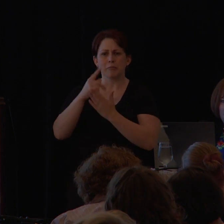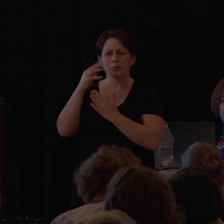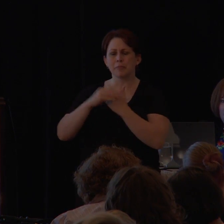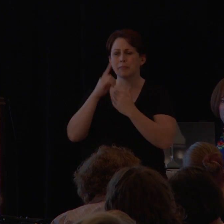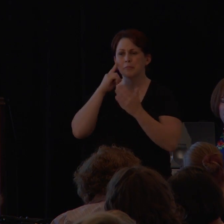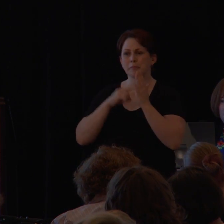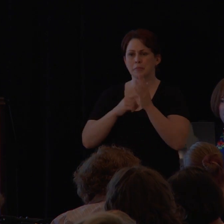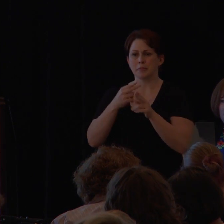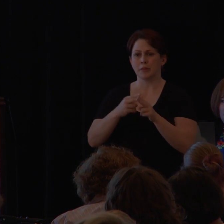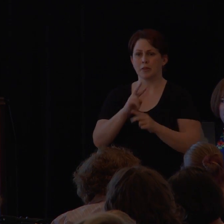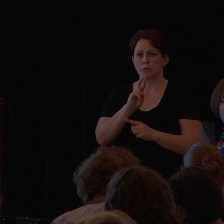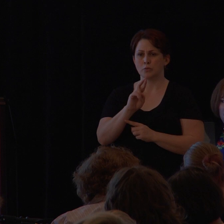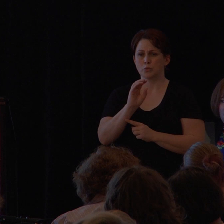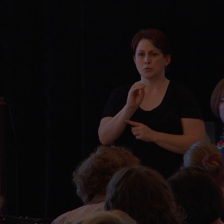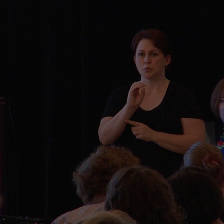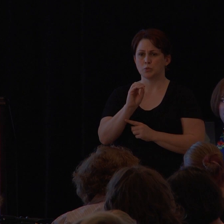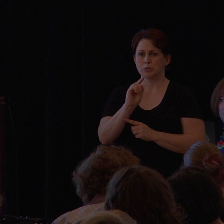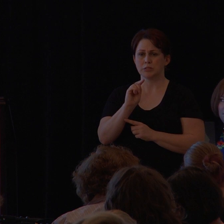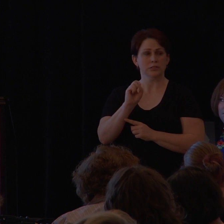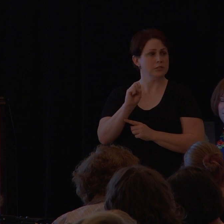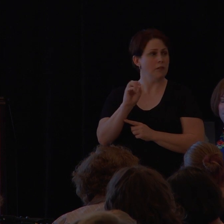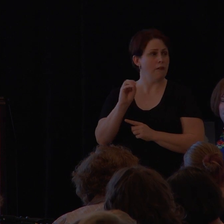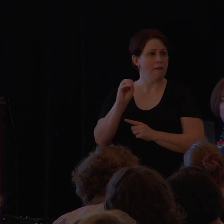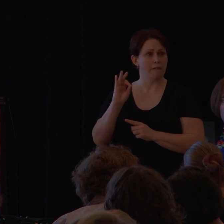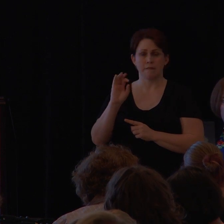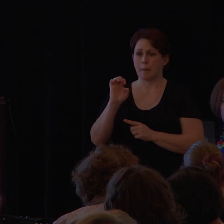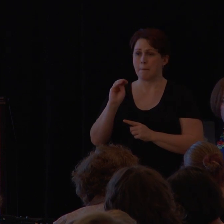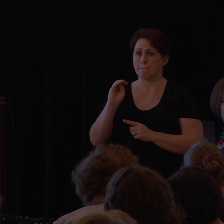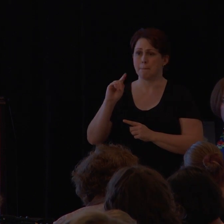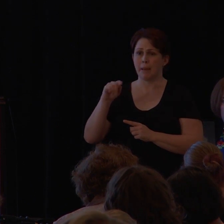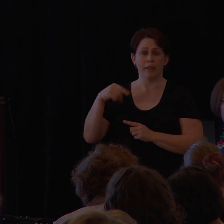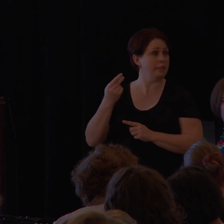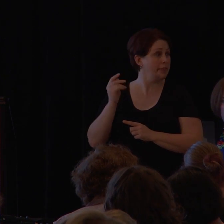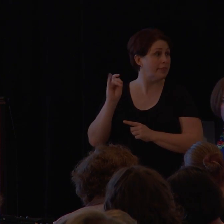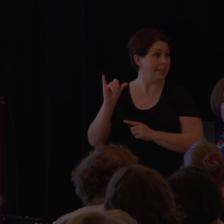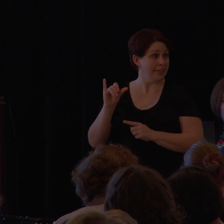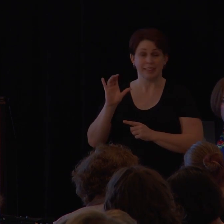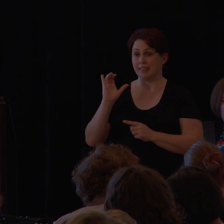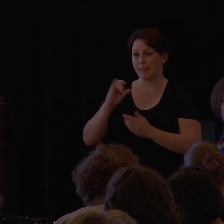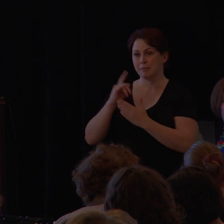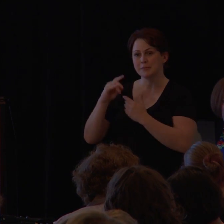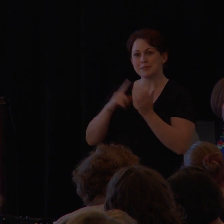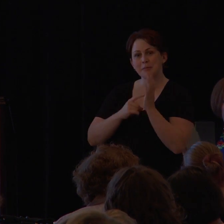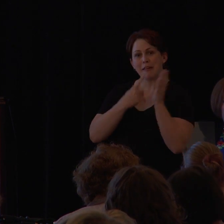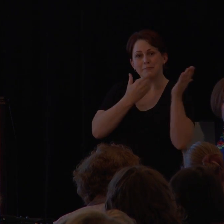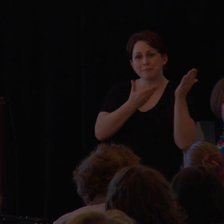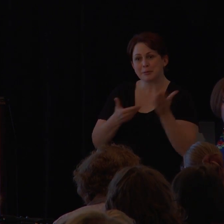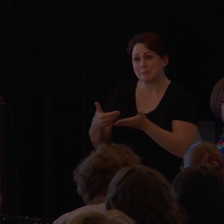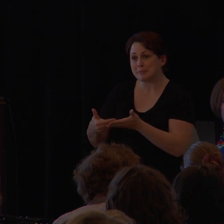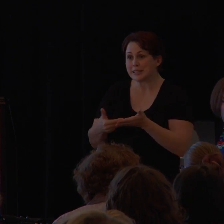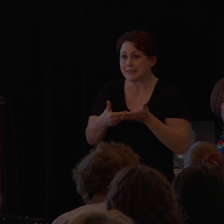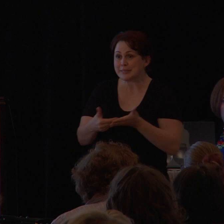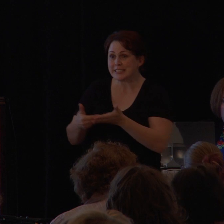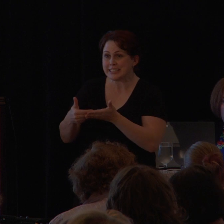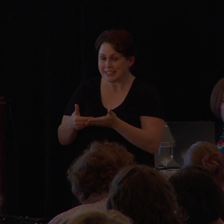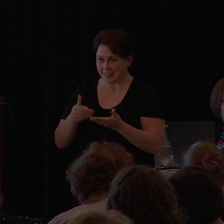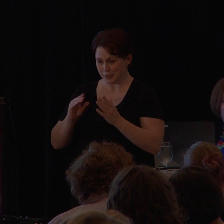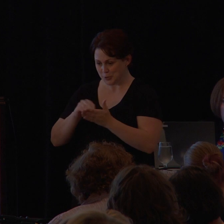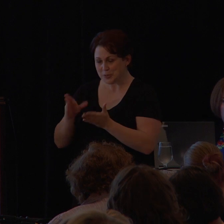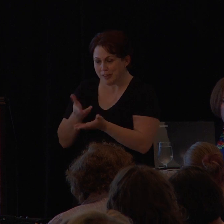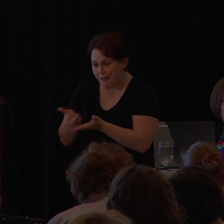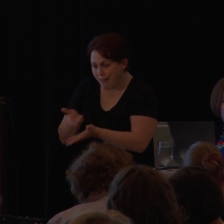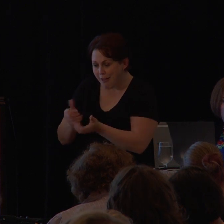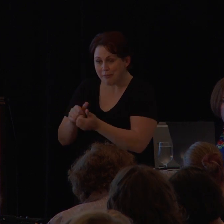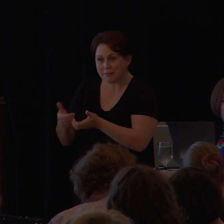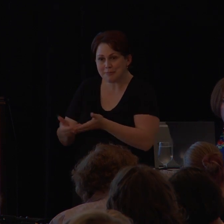for example, is one that's interesting, where they bring small babies into class and have people interact with babies to kind of develop